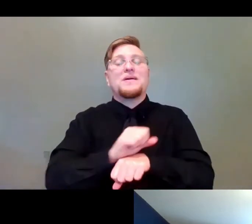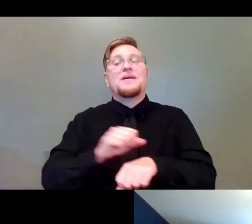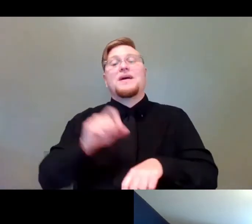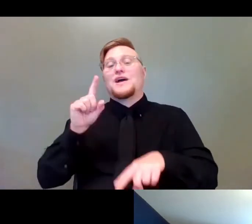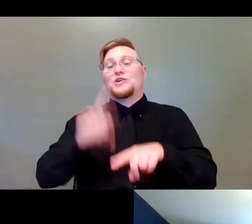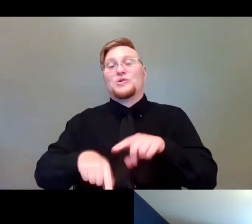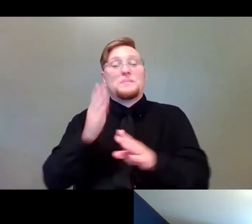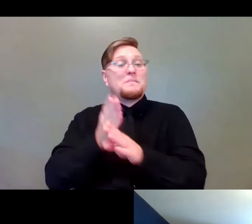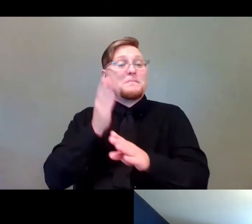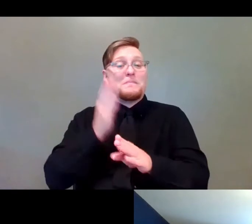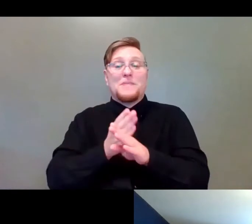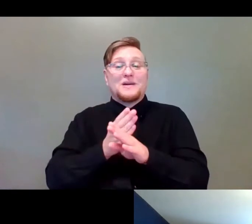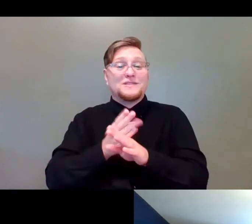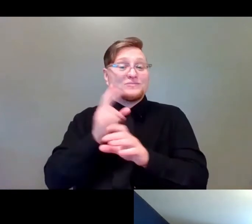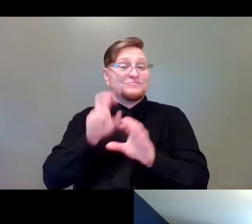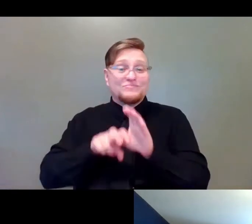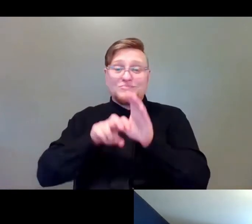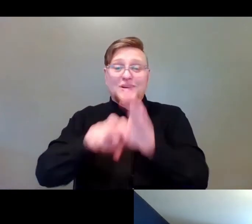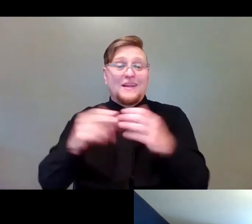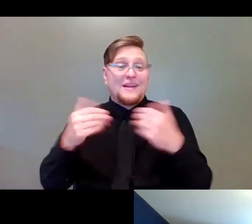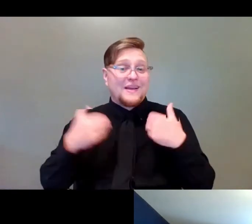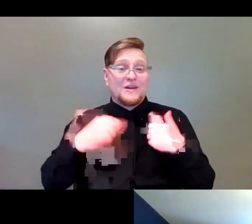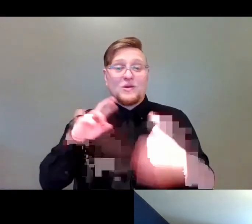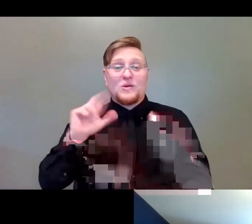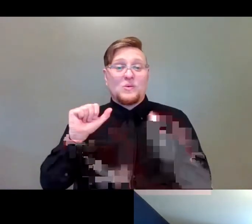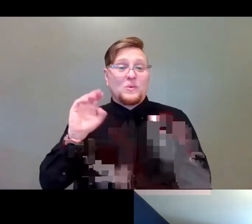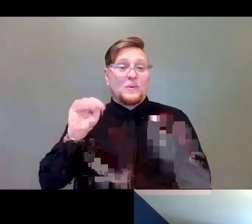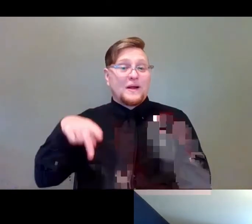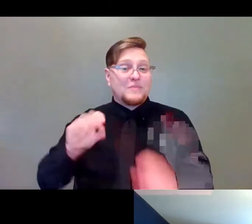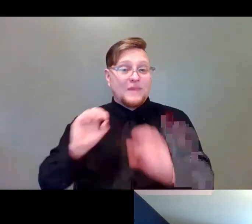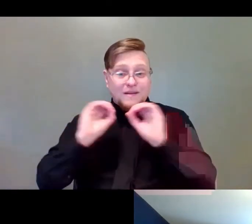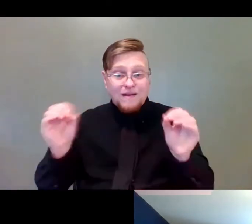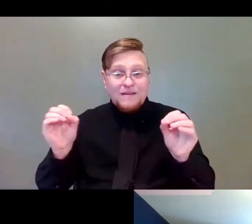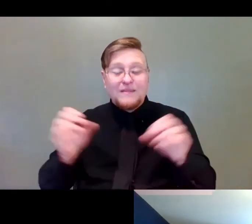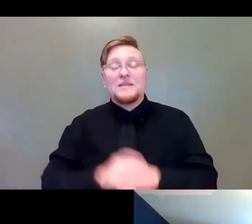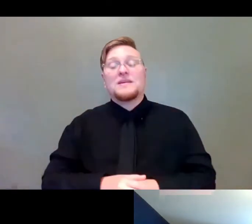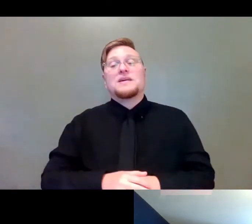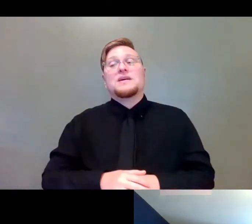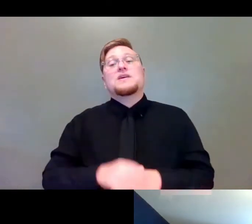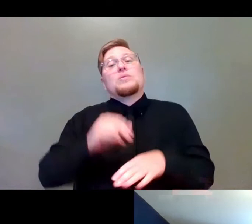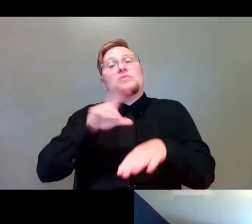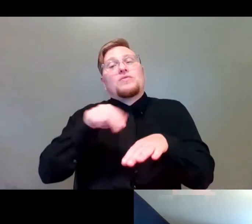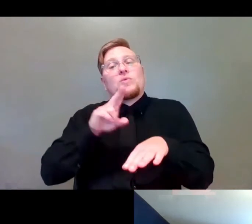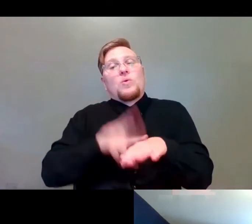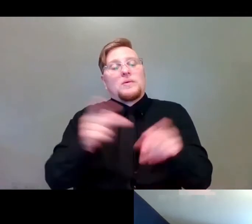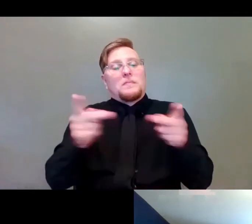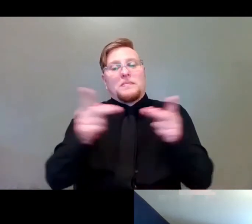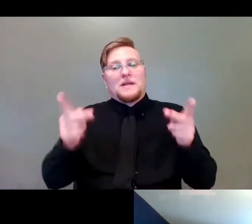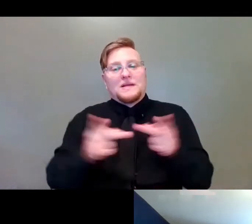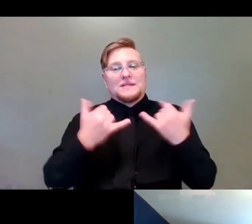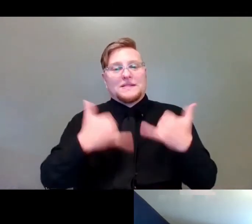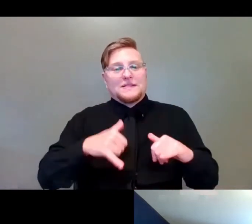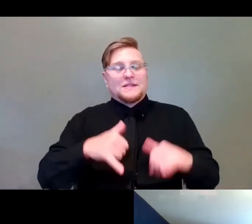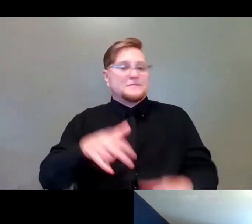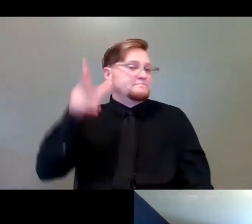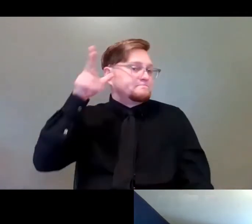lot. Where I think there's still more work to be done, of course, there's still places that people are trying to not listen to